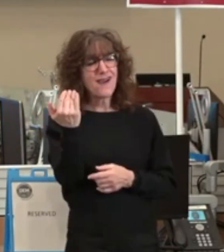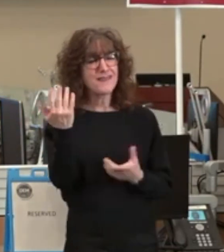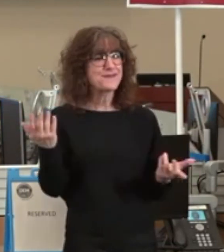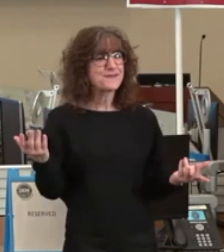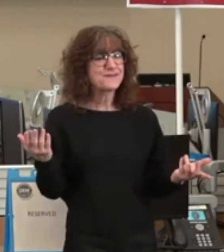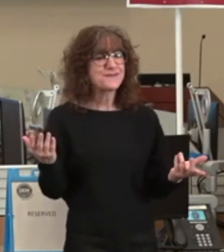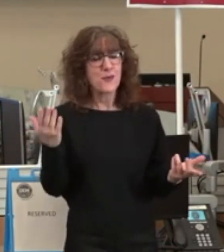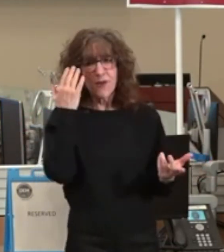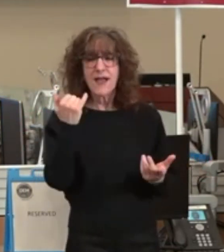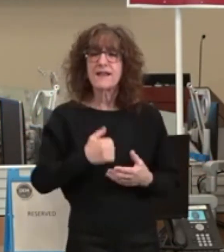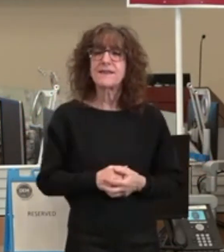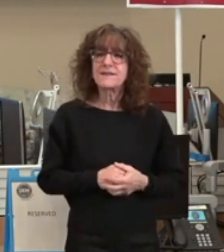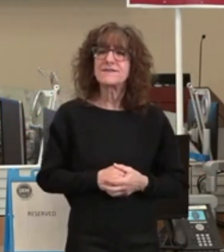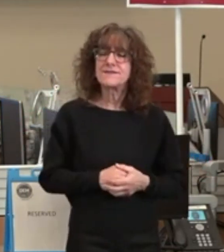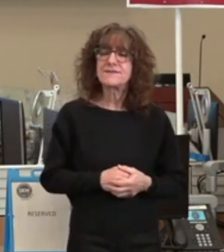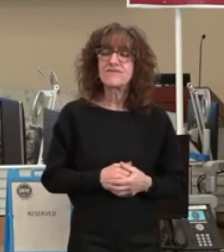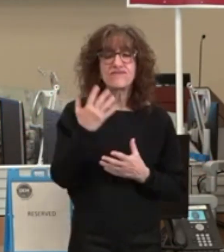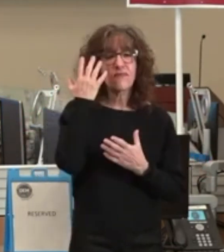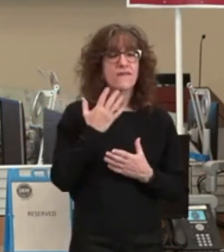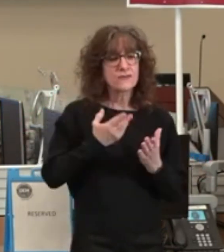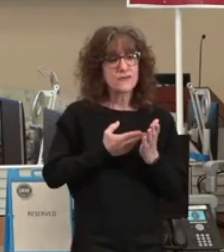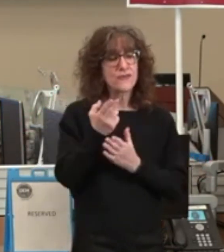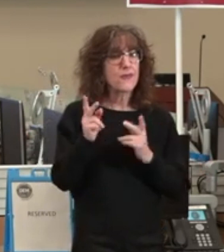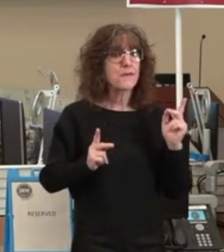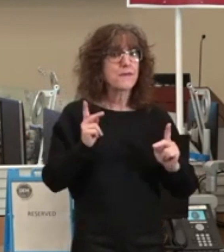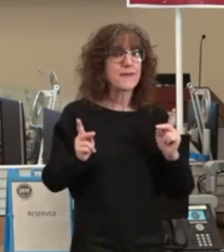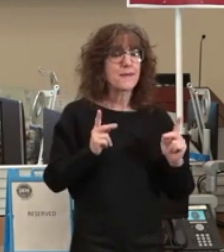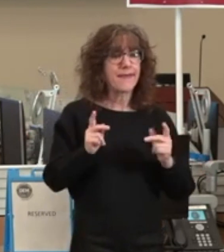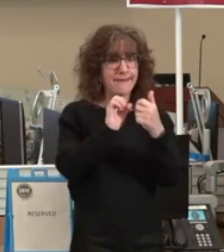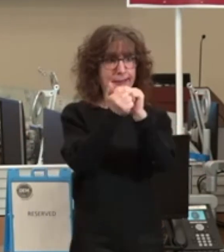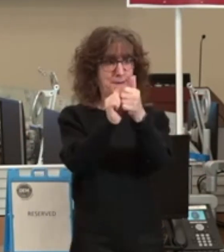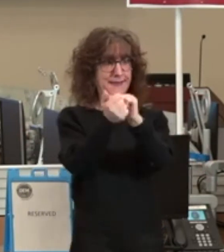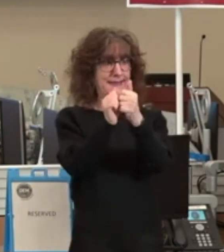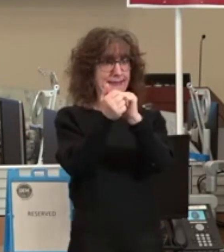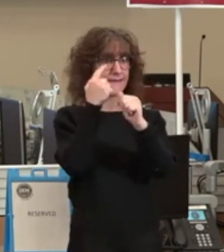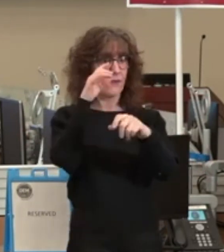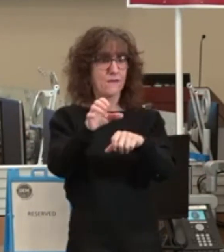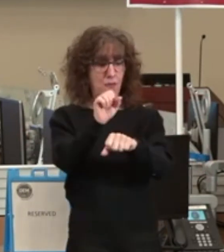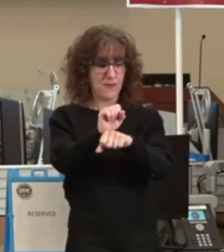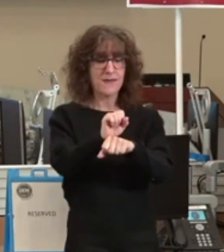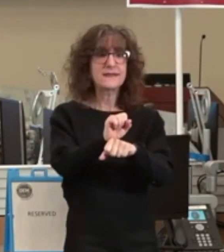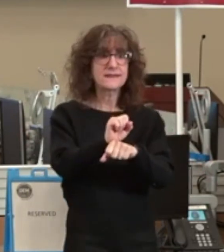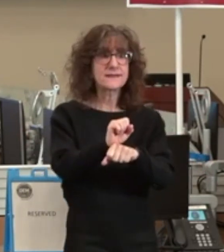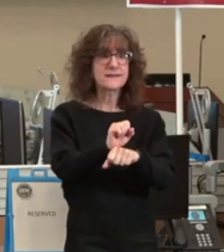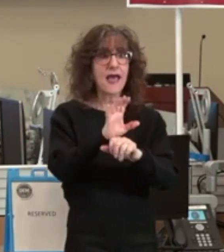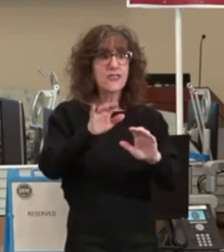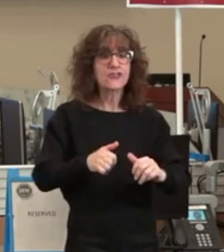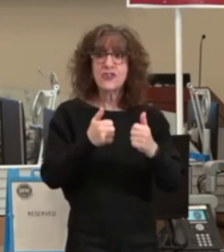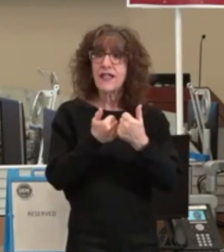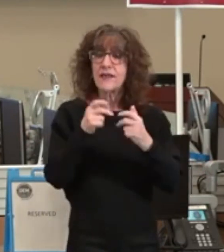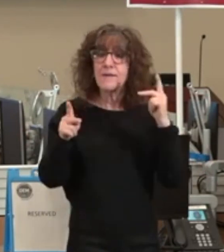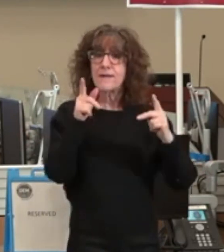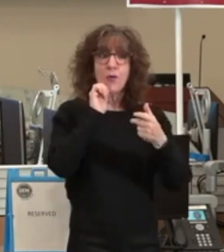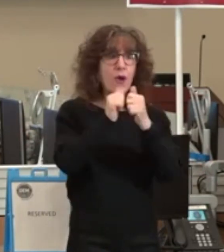know, I think that the unfortunate truth is that people have been made to compete for appointments. And the challenge is the